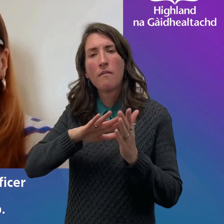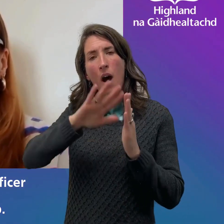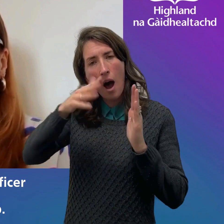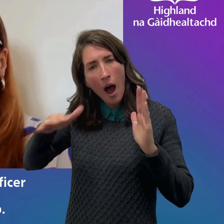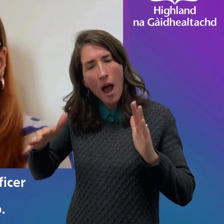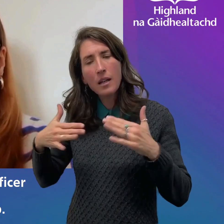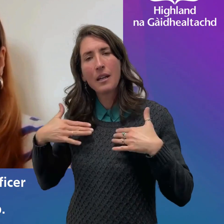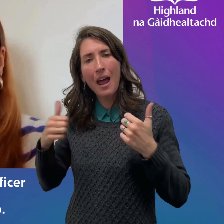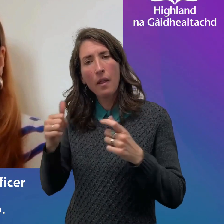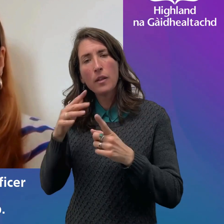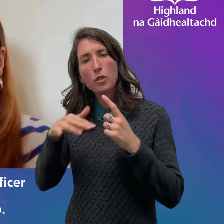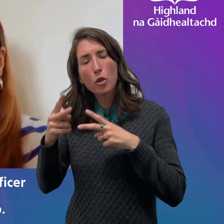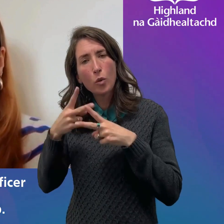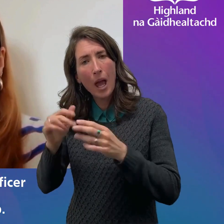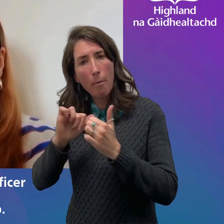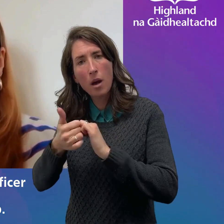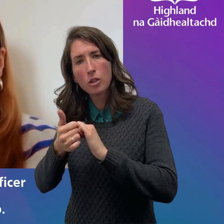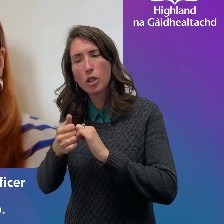Highland Health and Social Care Partnership.